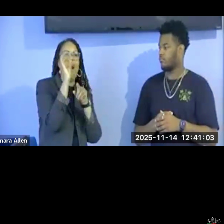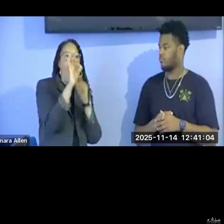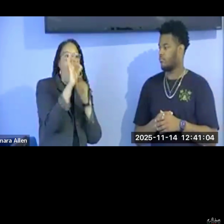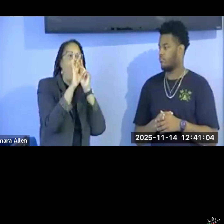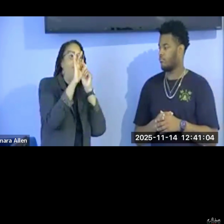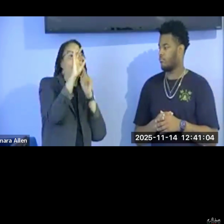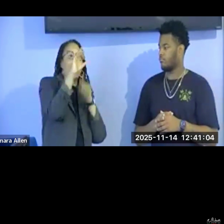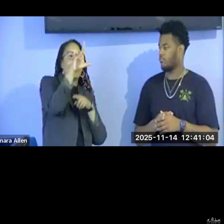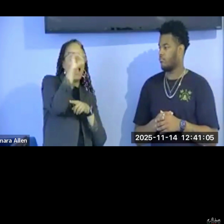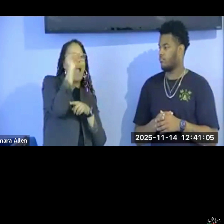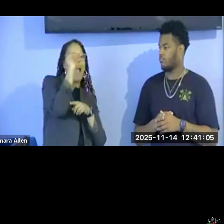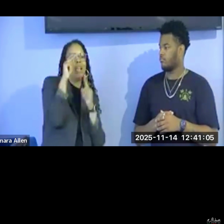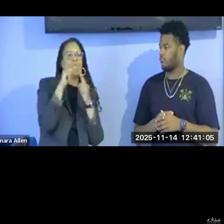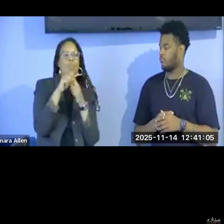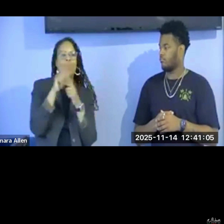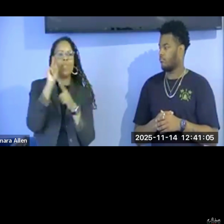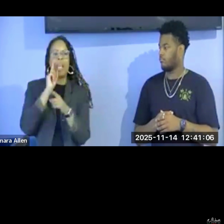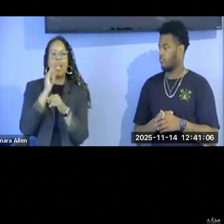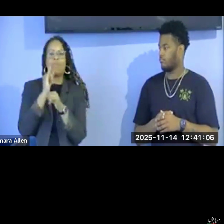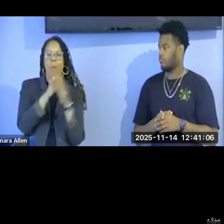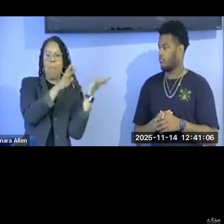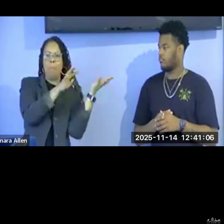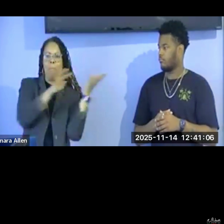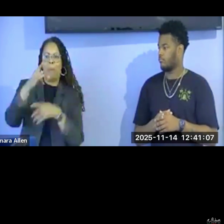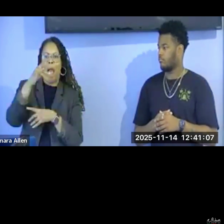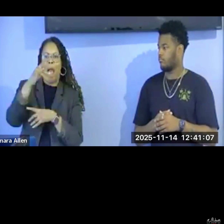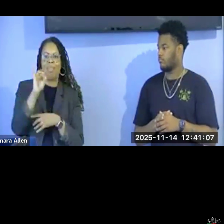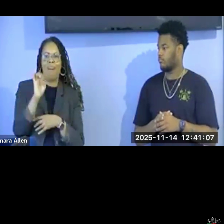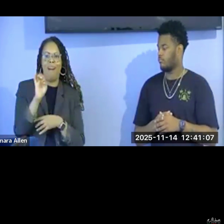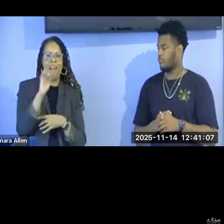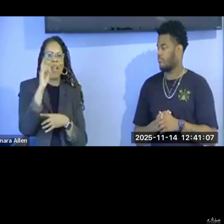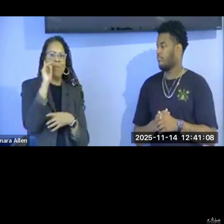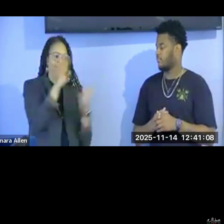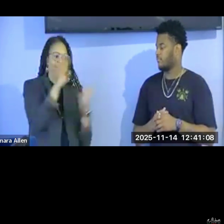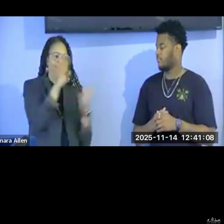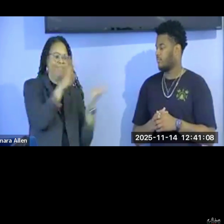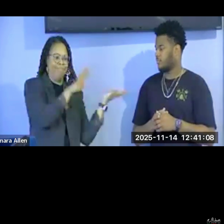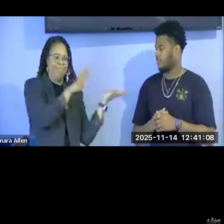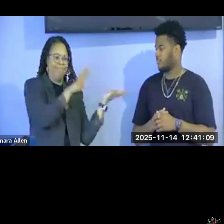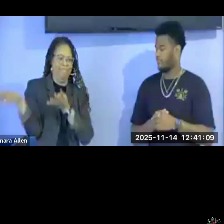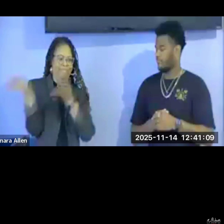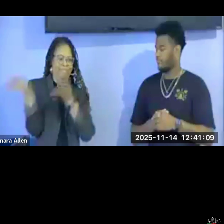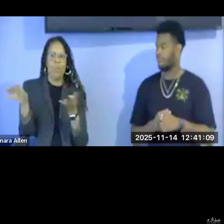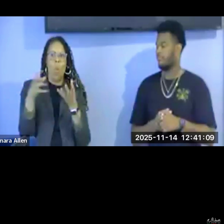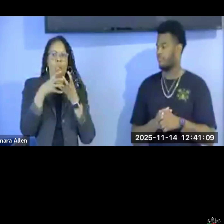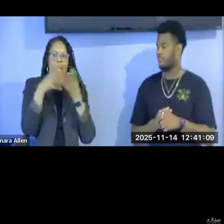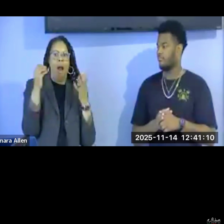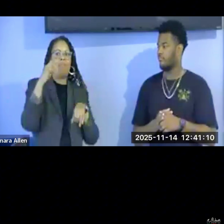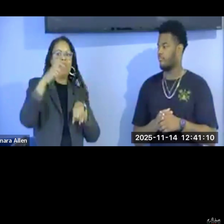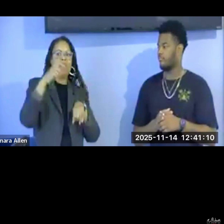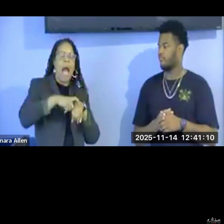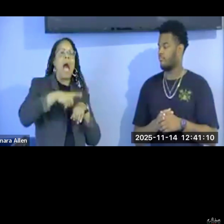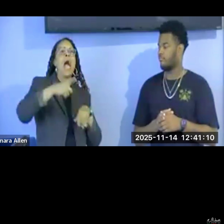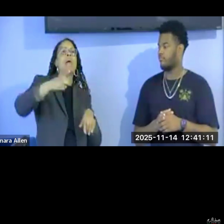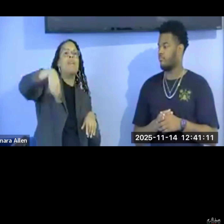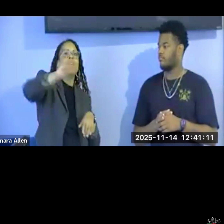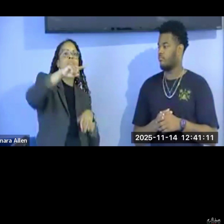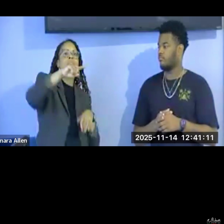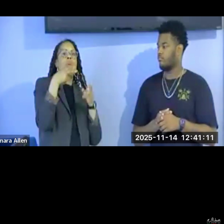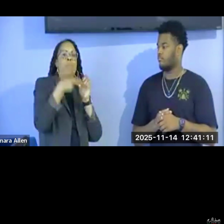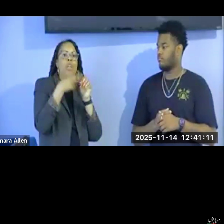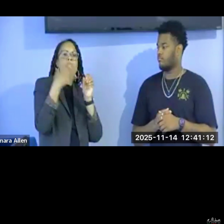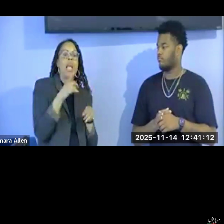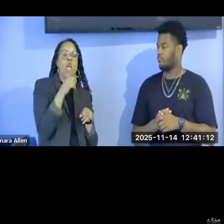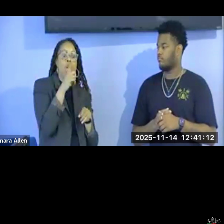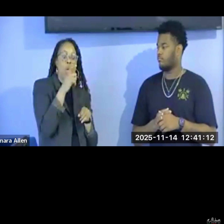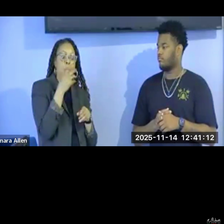it wasn't until later in life where they had access to other educators or Black educators or BIPOC